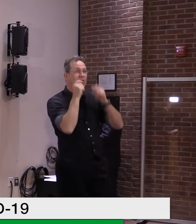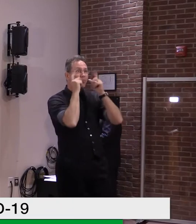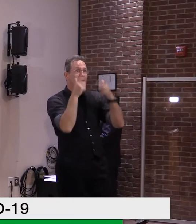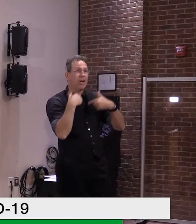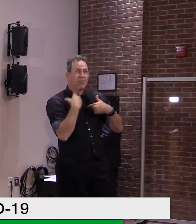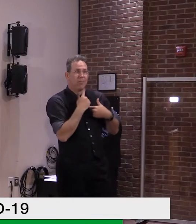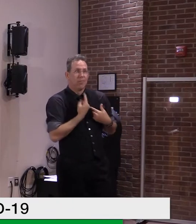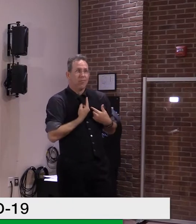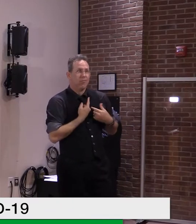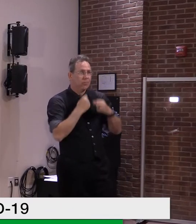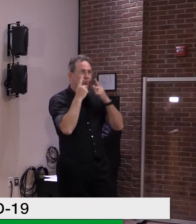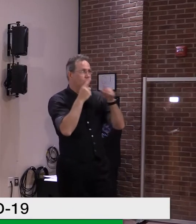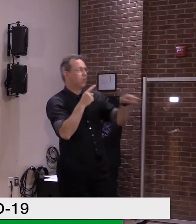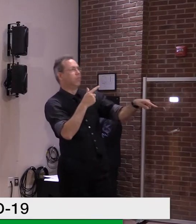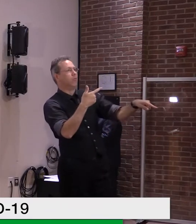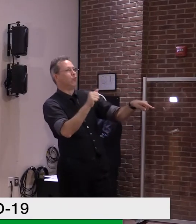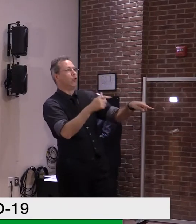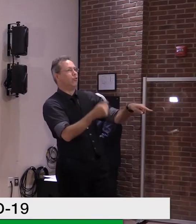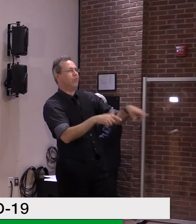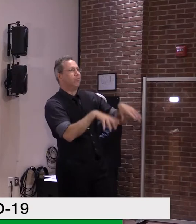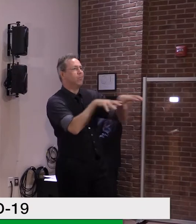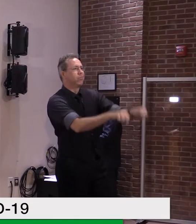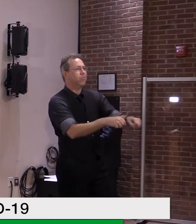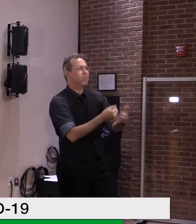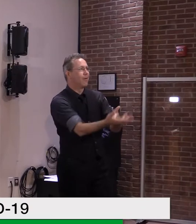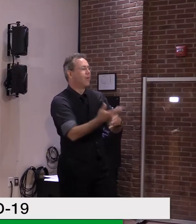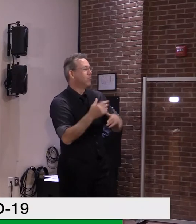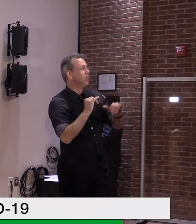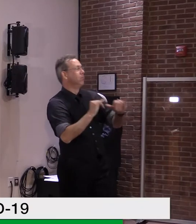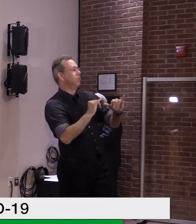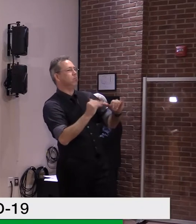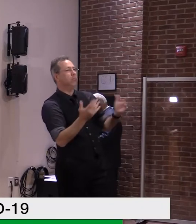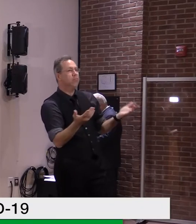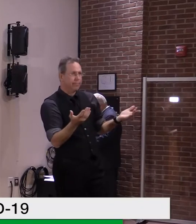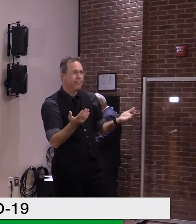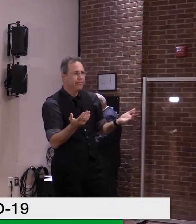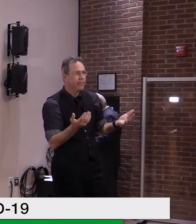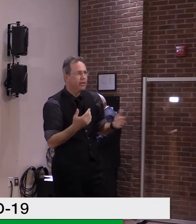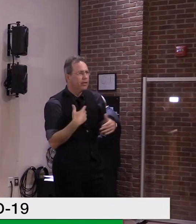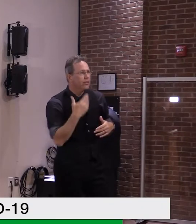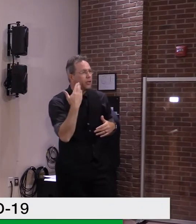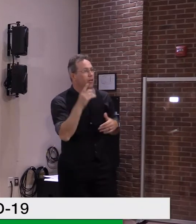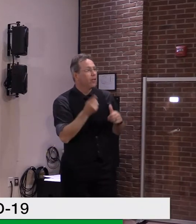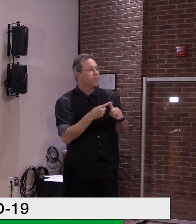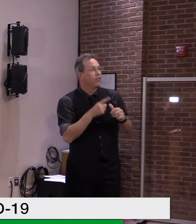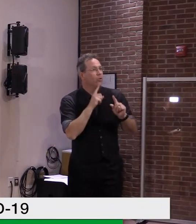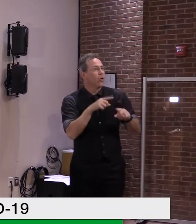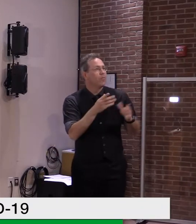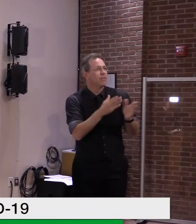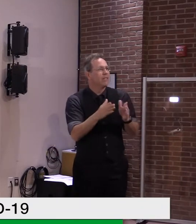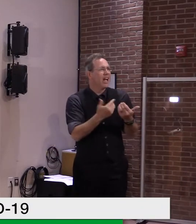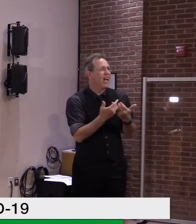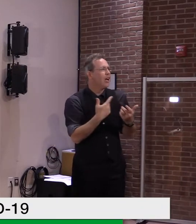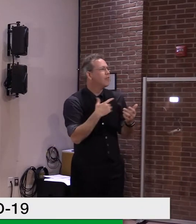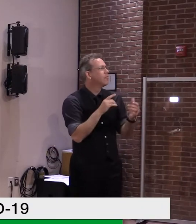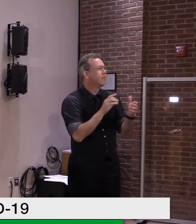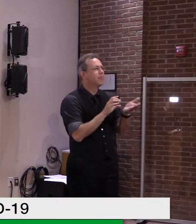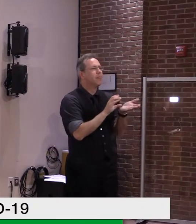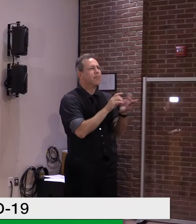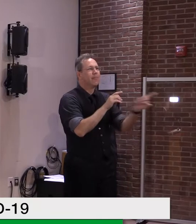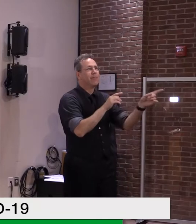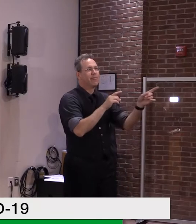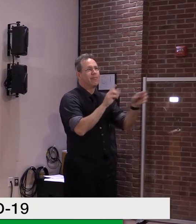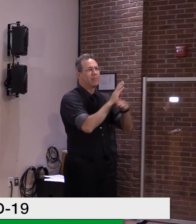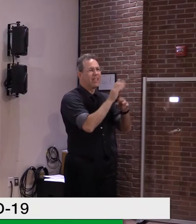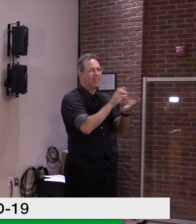he articulated, you know, the receiver's first order of business is to the creditors. So right now our team is just trying to understand